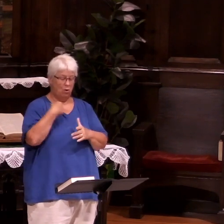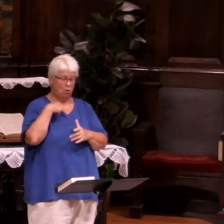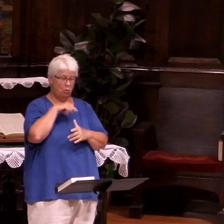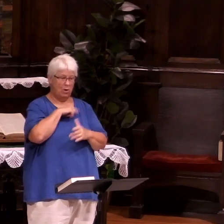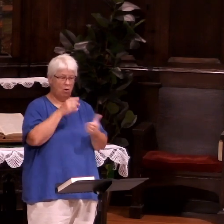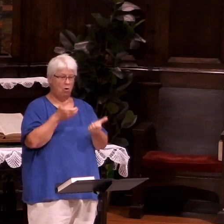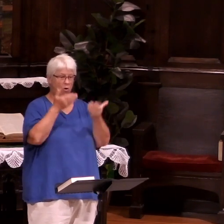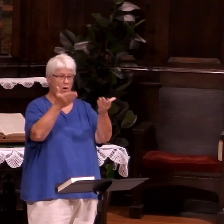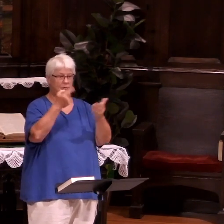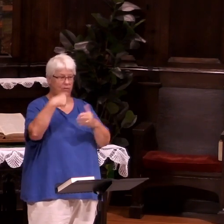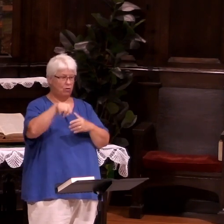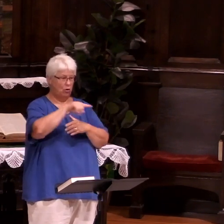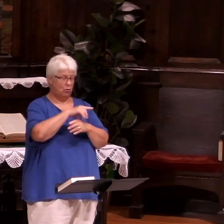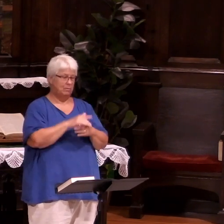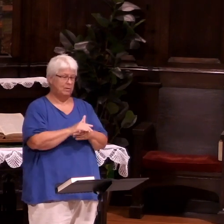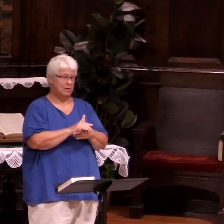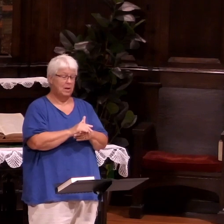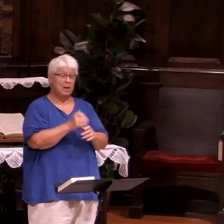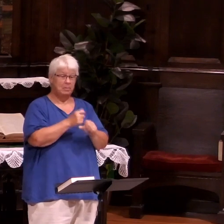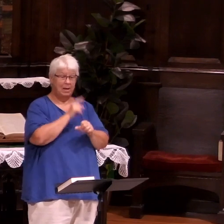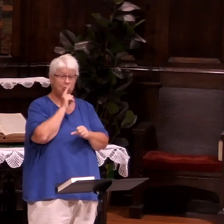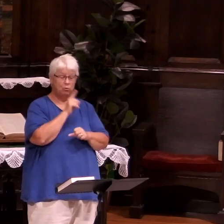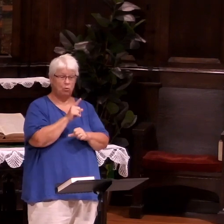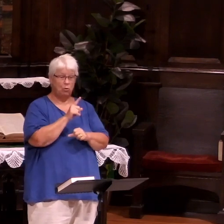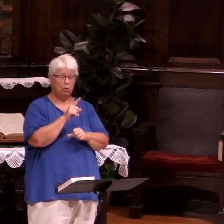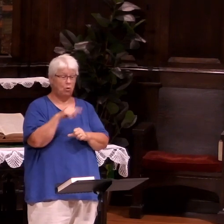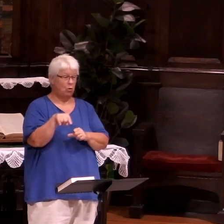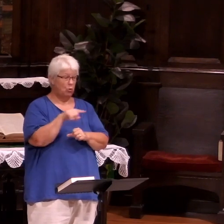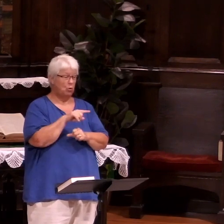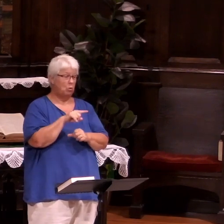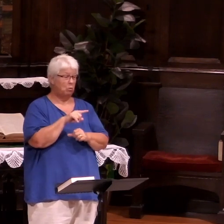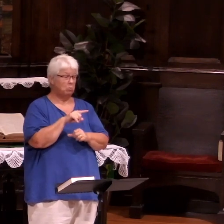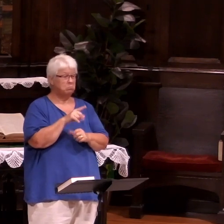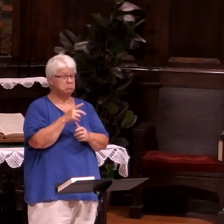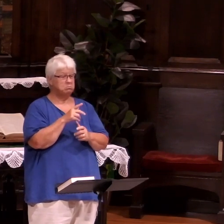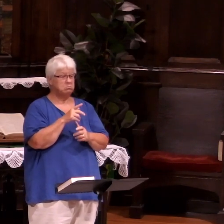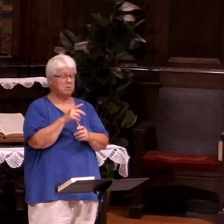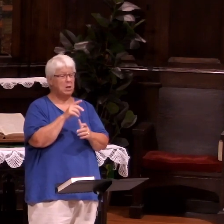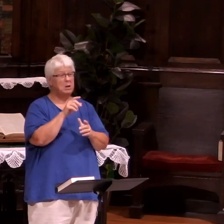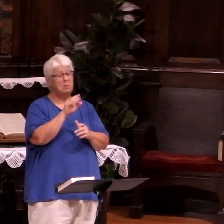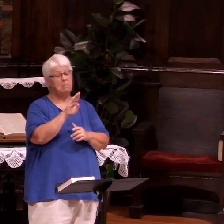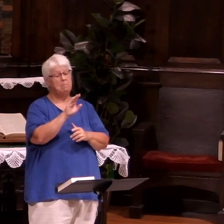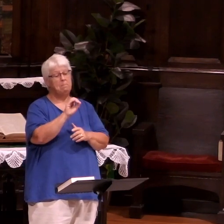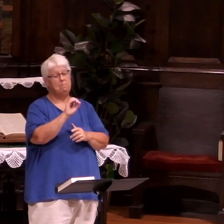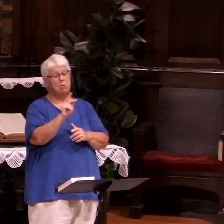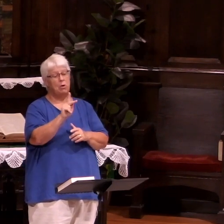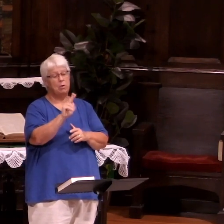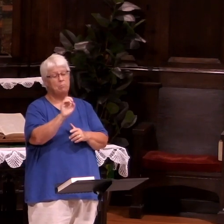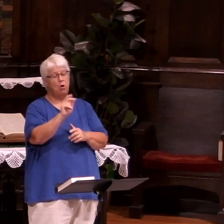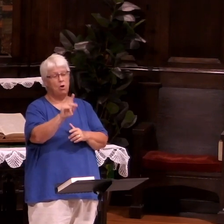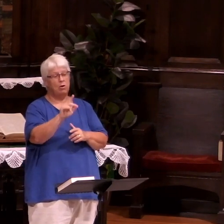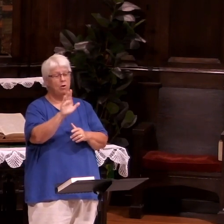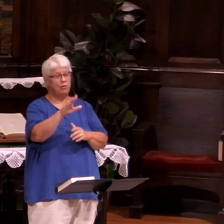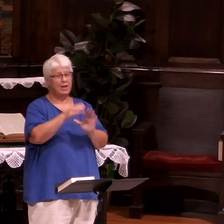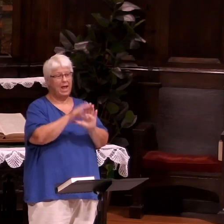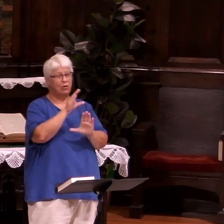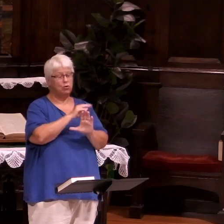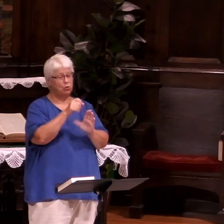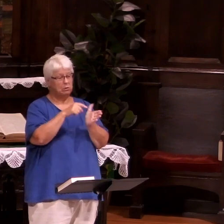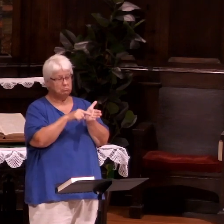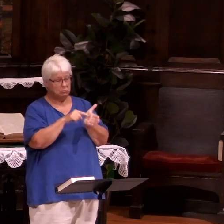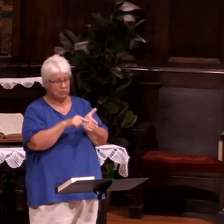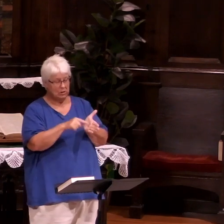are offering for you all. So please make sure that you're, go ahead and bookmark the calendar so that you can check